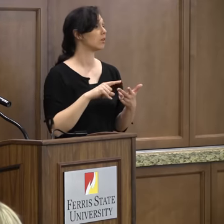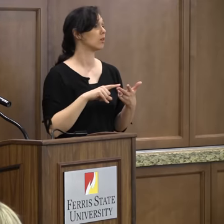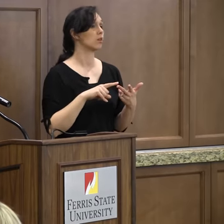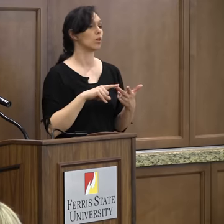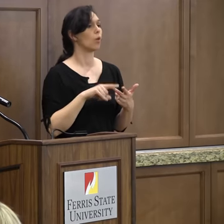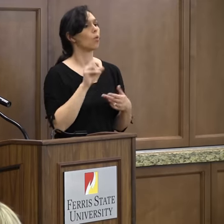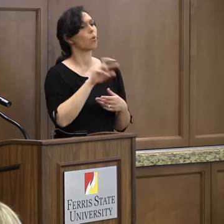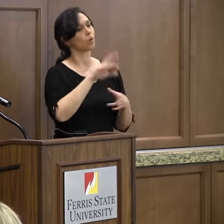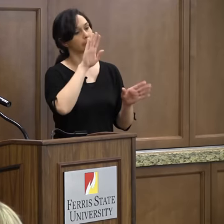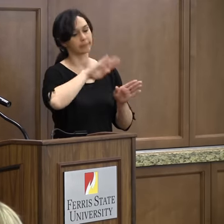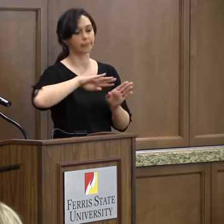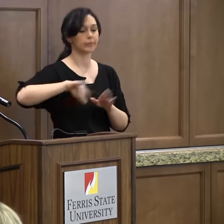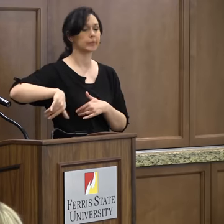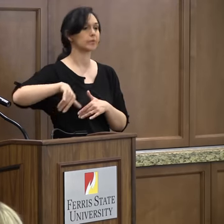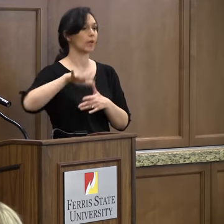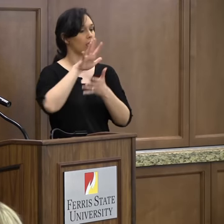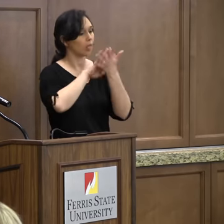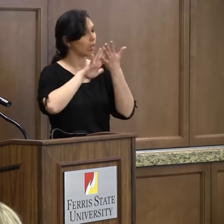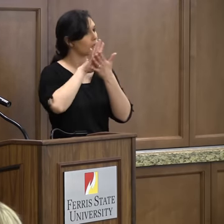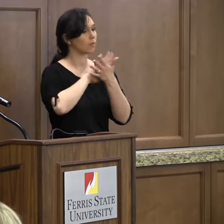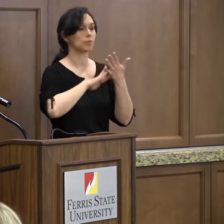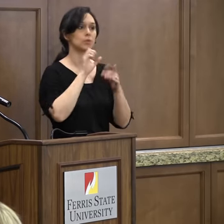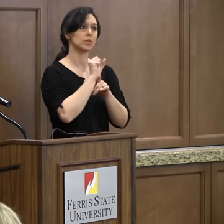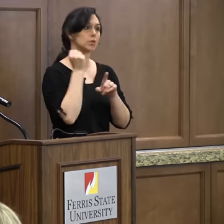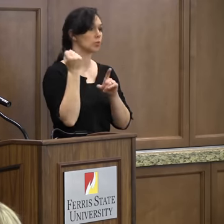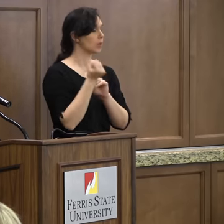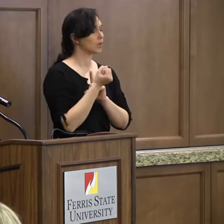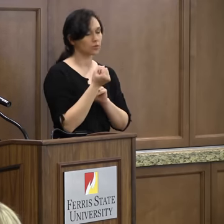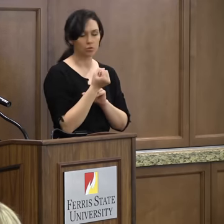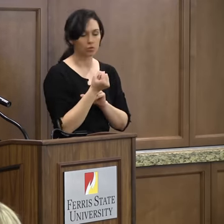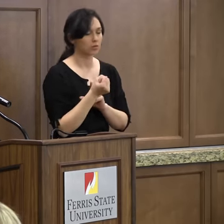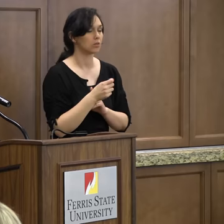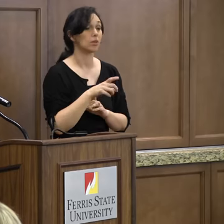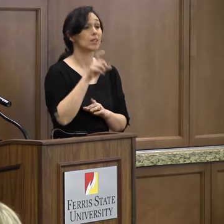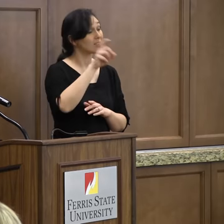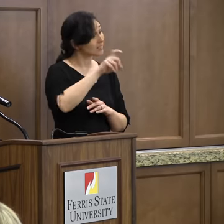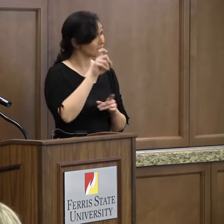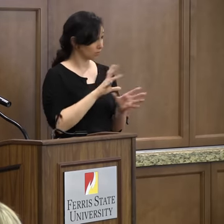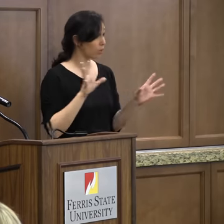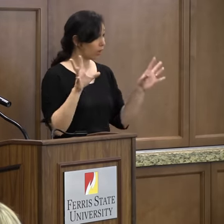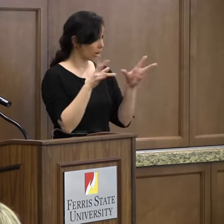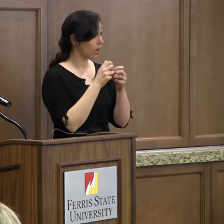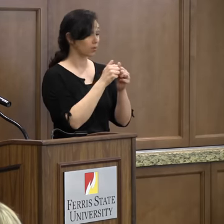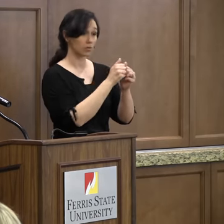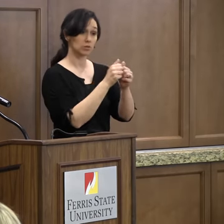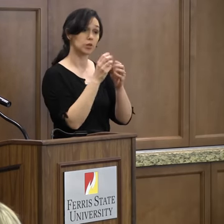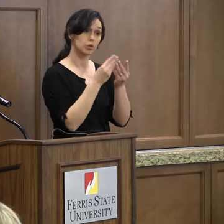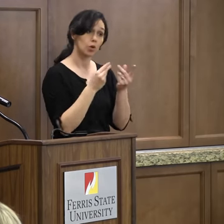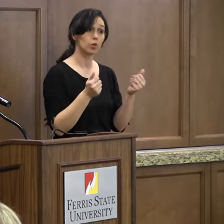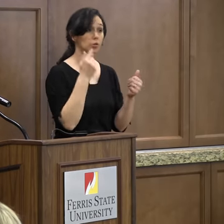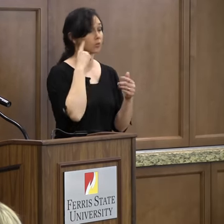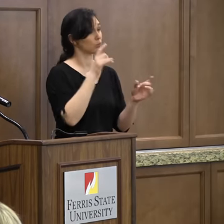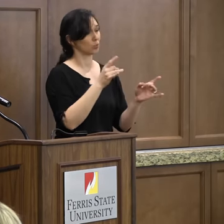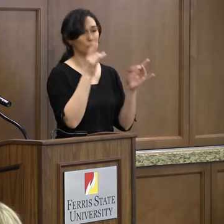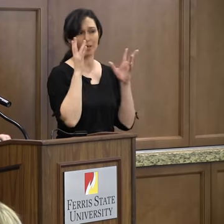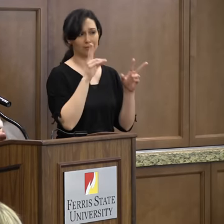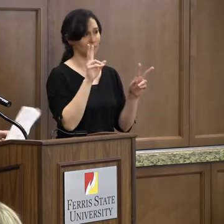the ambiguity of the total situation and the need for a collective solution to the tragedy of